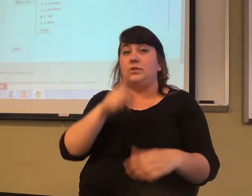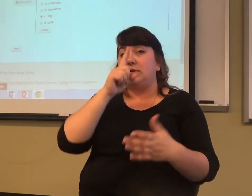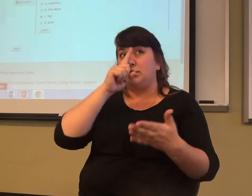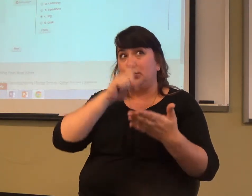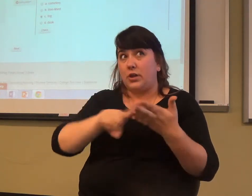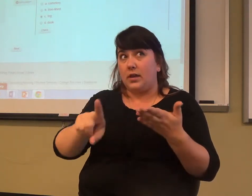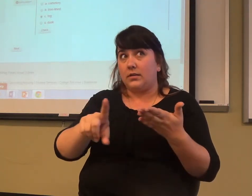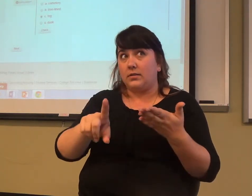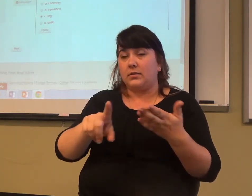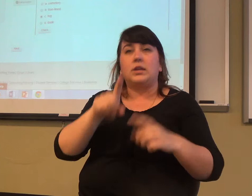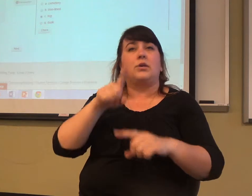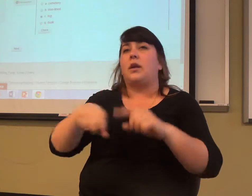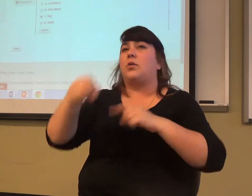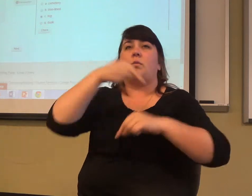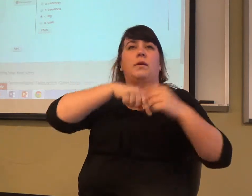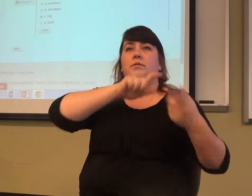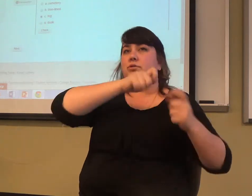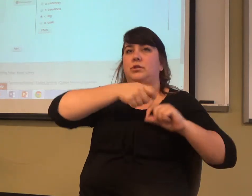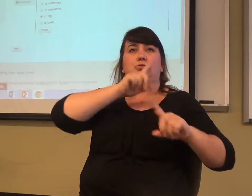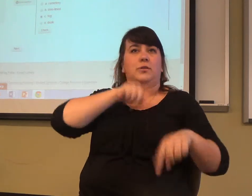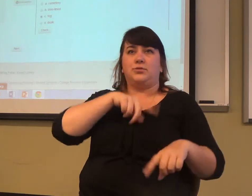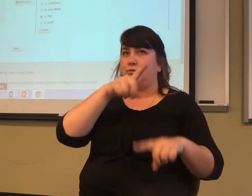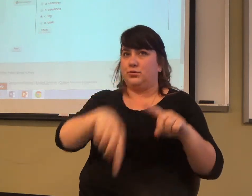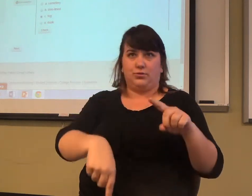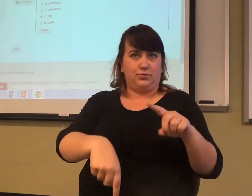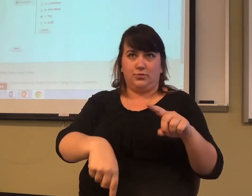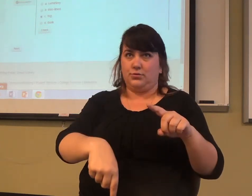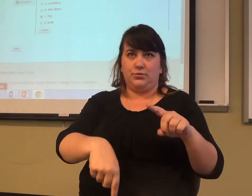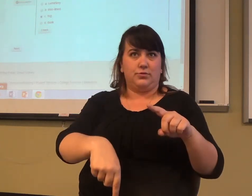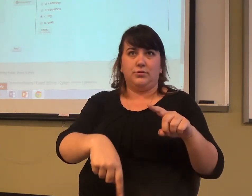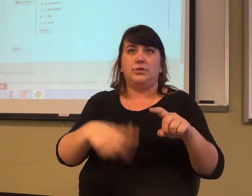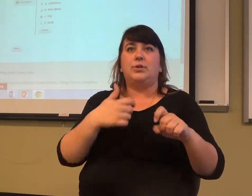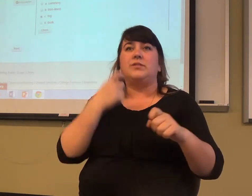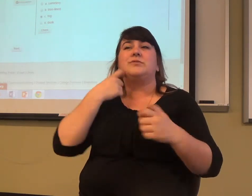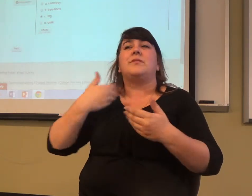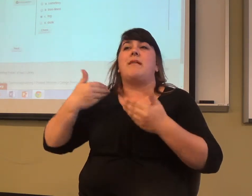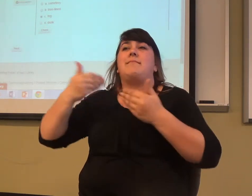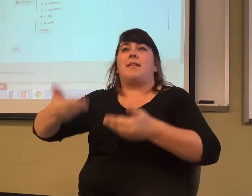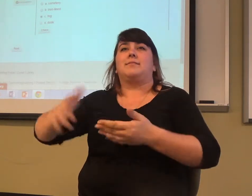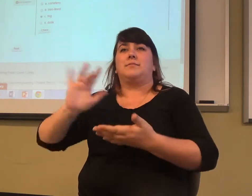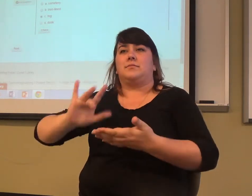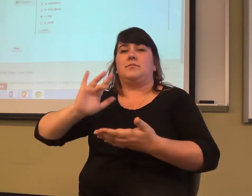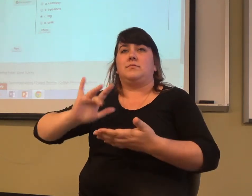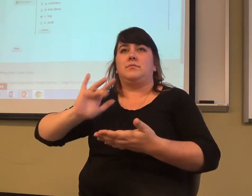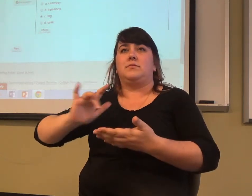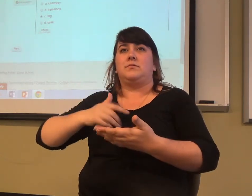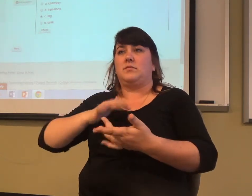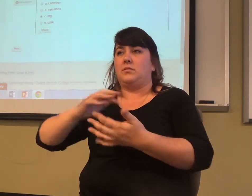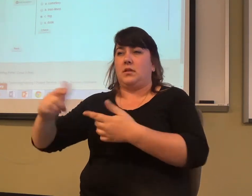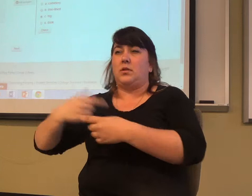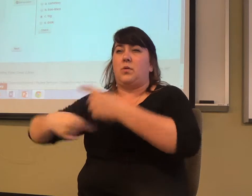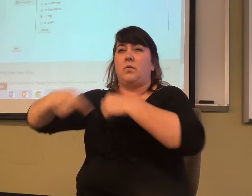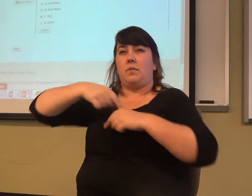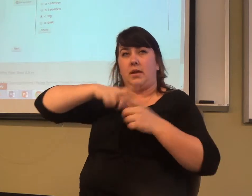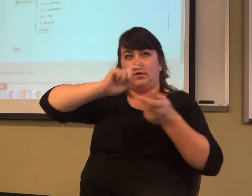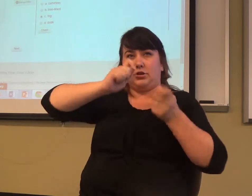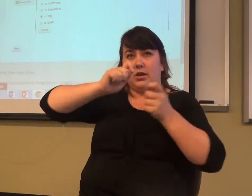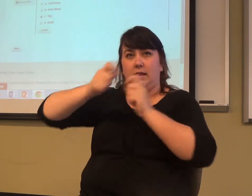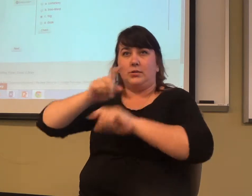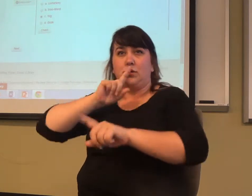go back and change an answer. So that's sort of the advantage of the next option. And it's up to you how you navigate these quizzes. When you've finished